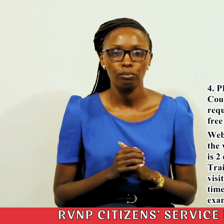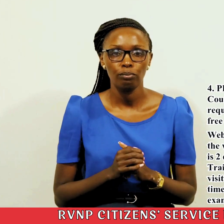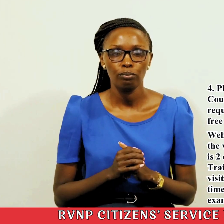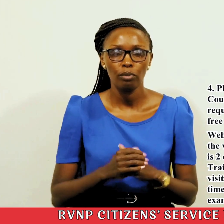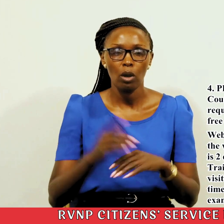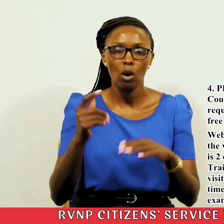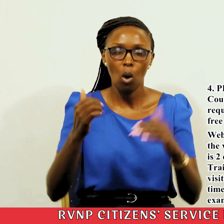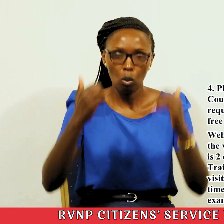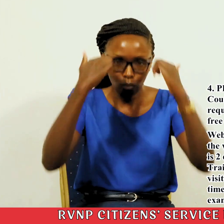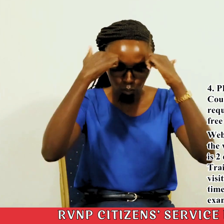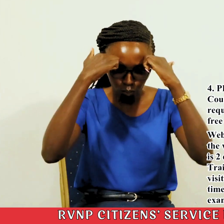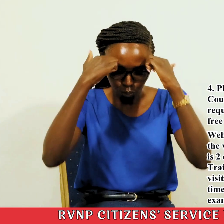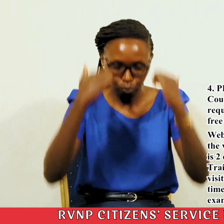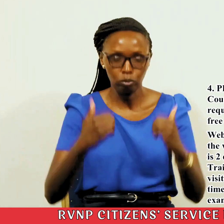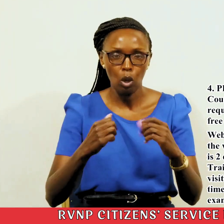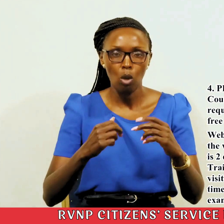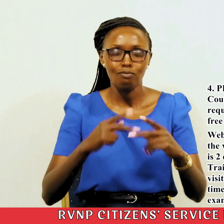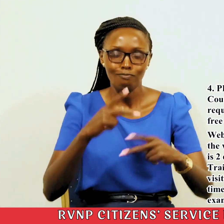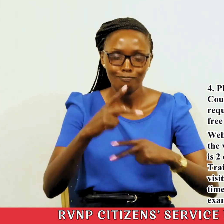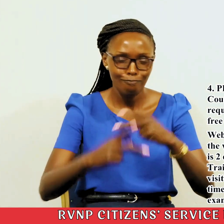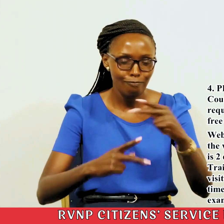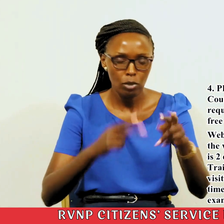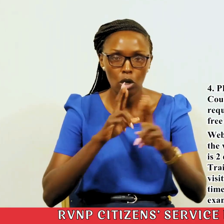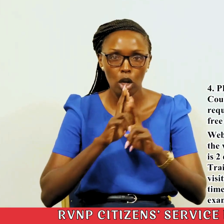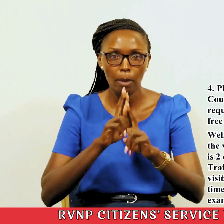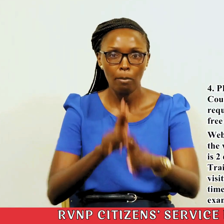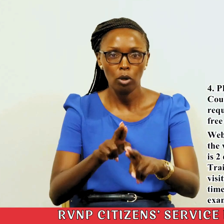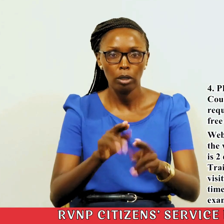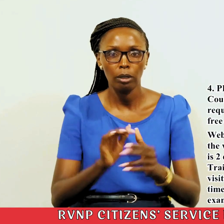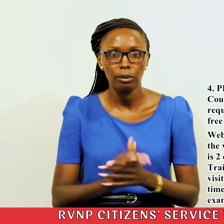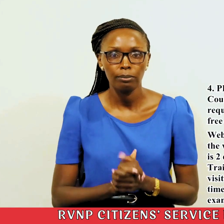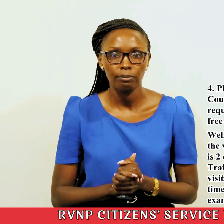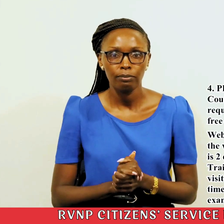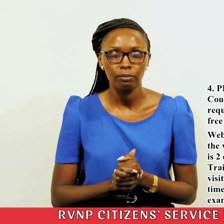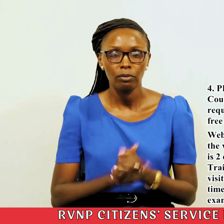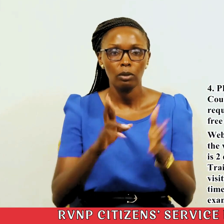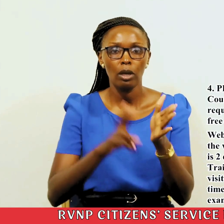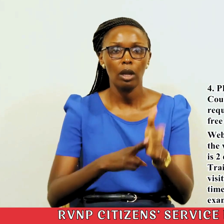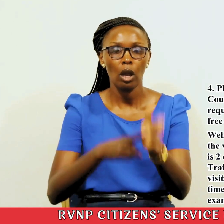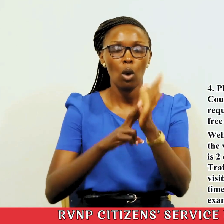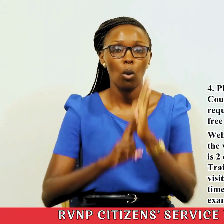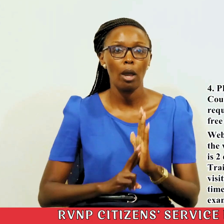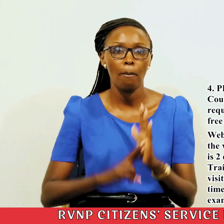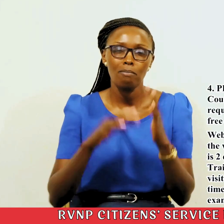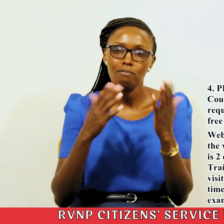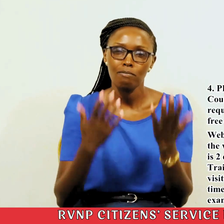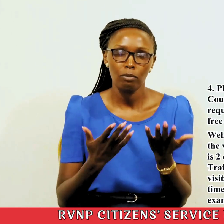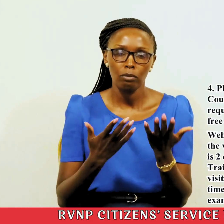Trainees Progressive Report. The requirement is to visit the students'